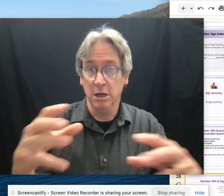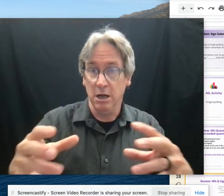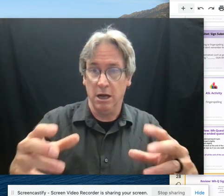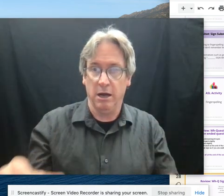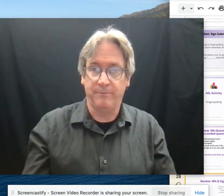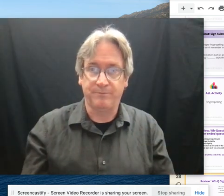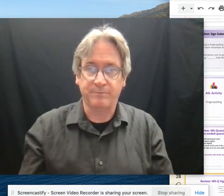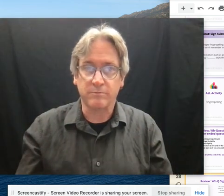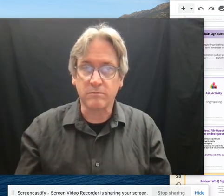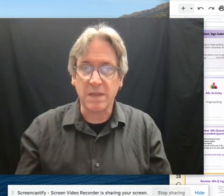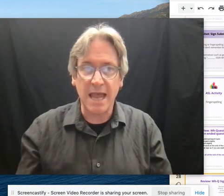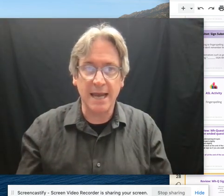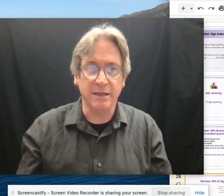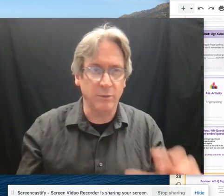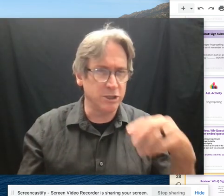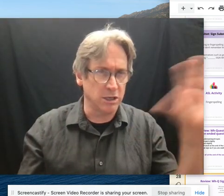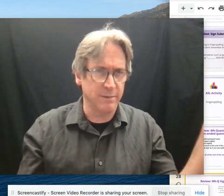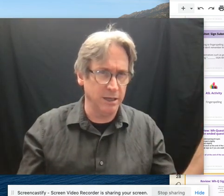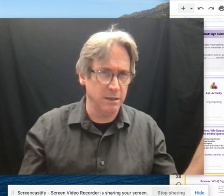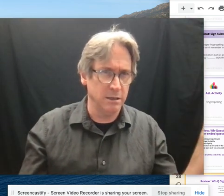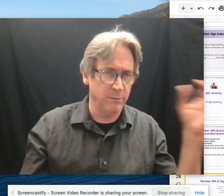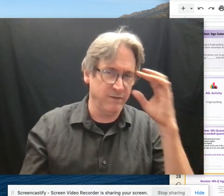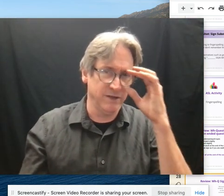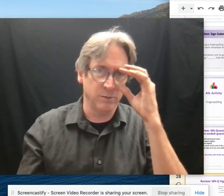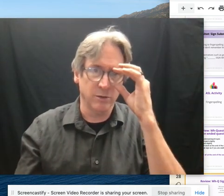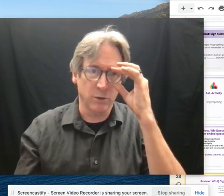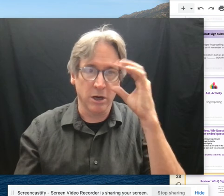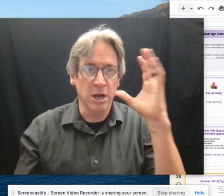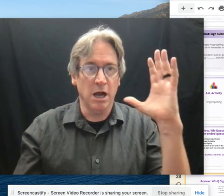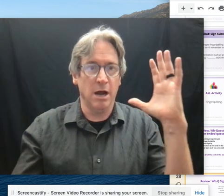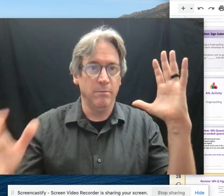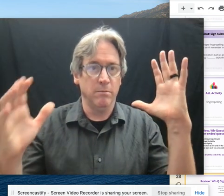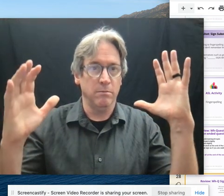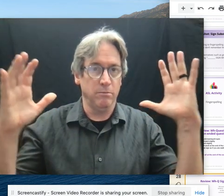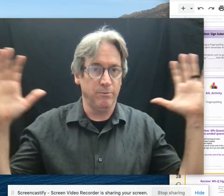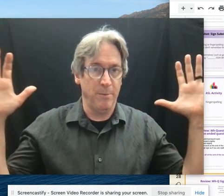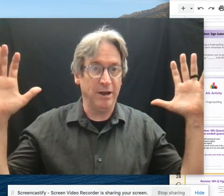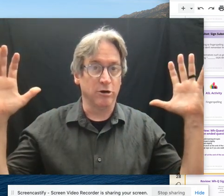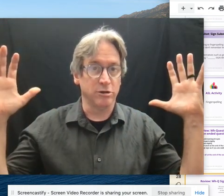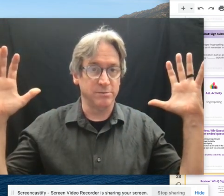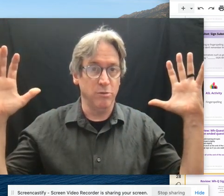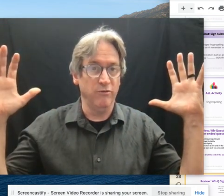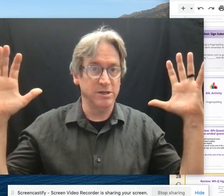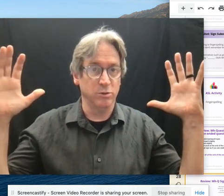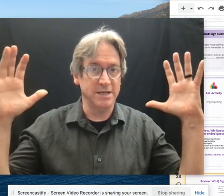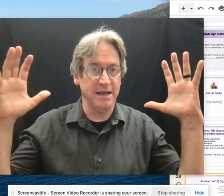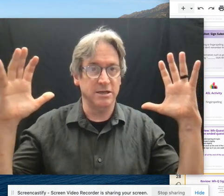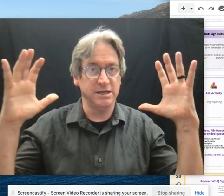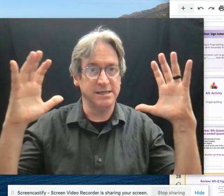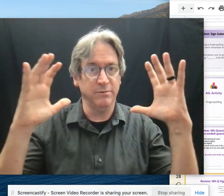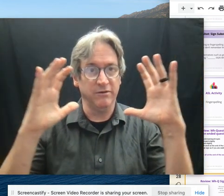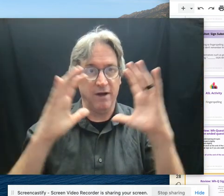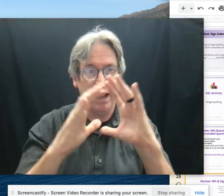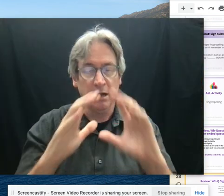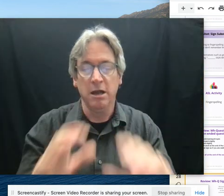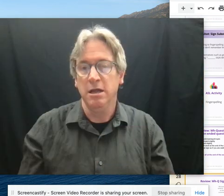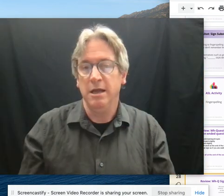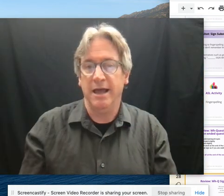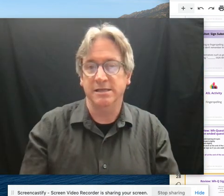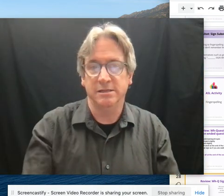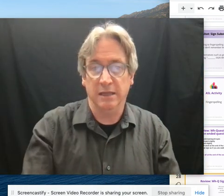proximalization heading that we talked about in the previous one, where the bigger movements will tend to